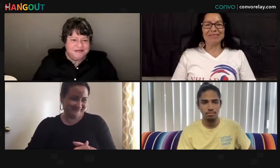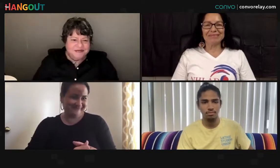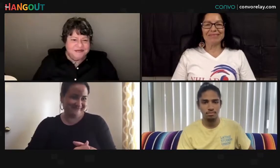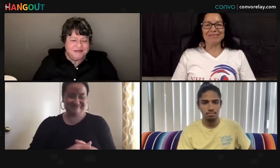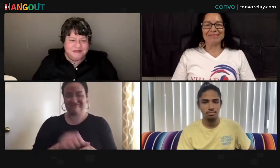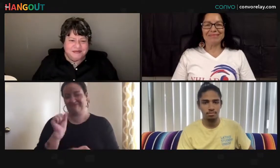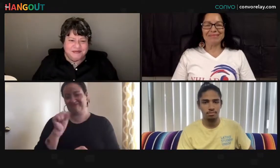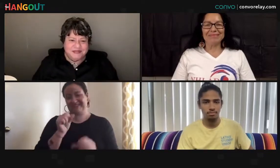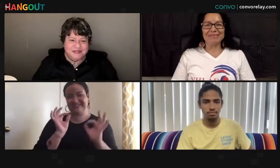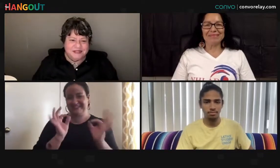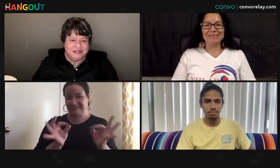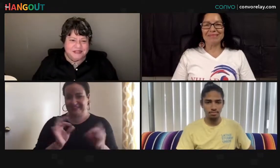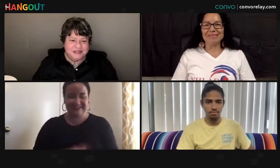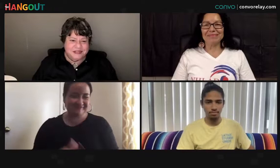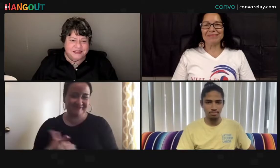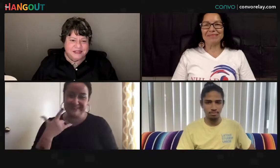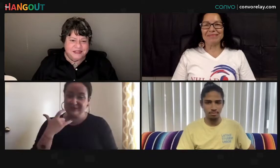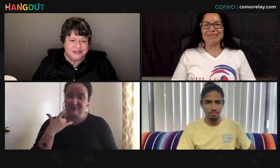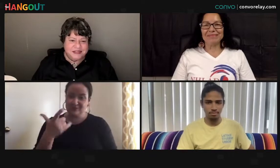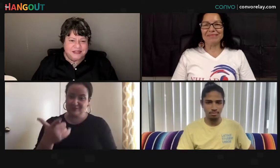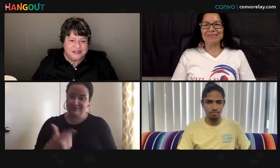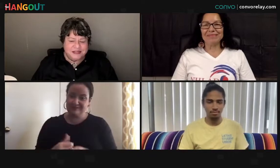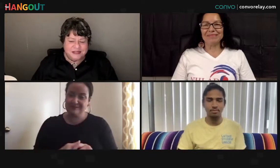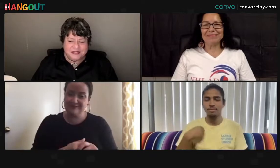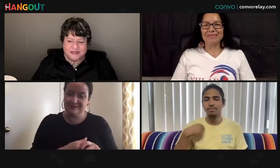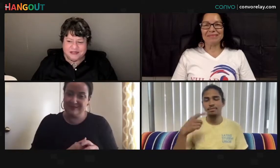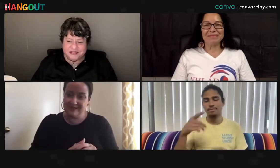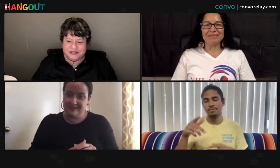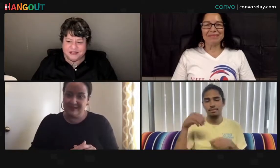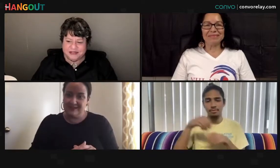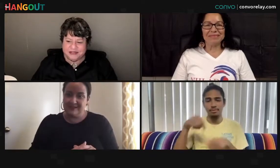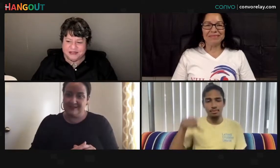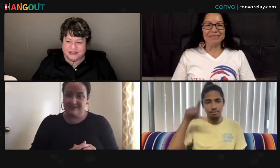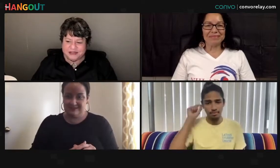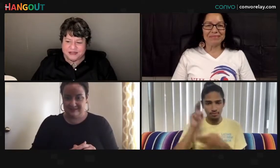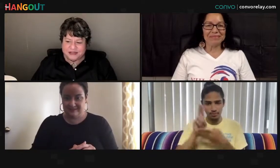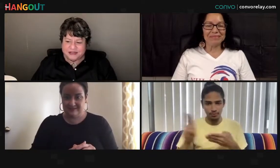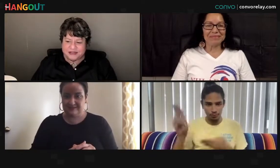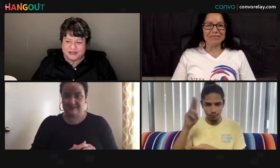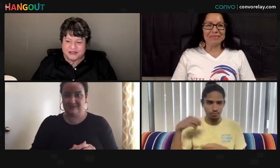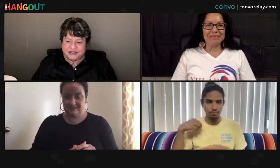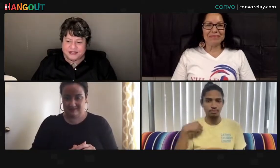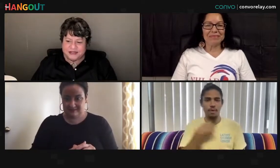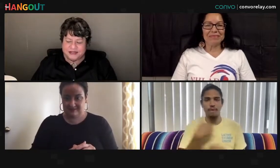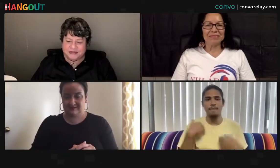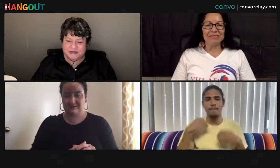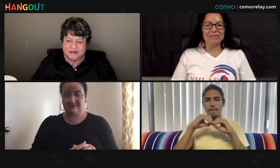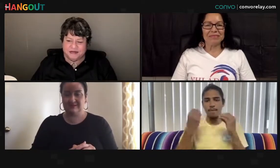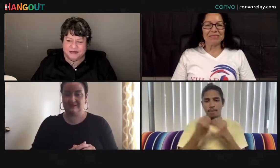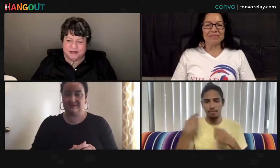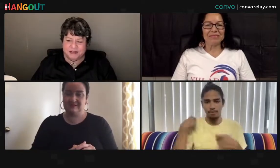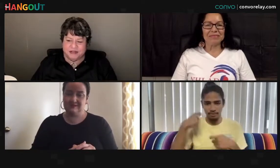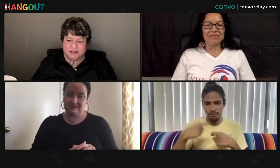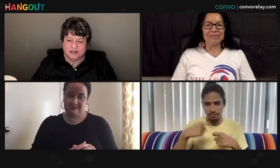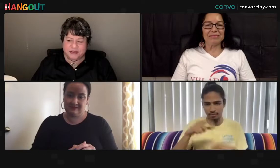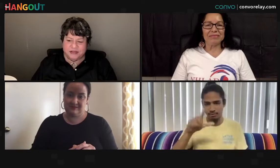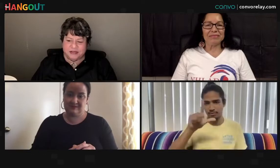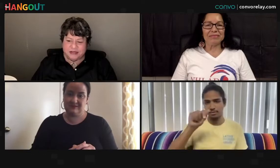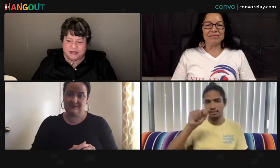different cultures too. Melissa here, definitely. Celso here. And at Gallaudet University, we have